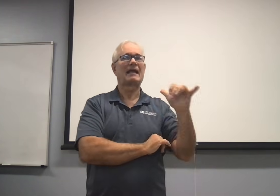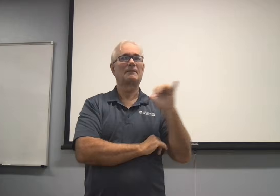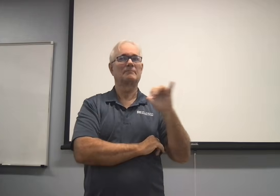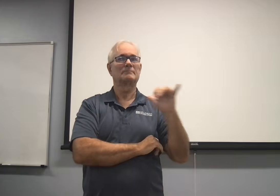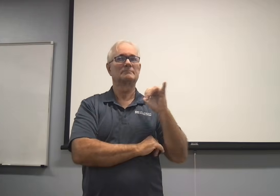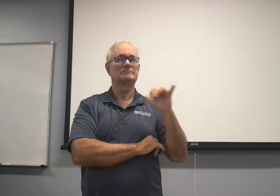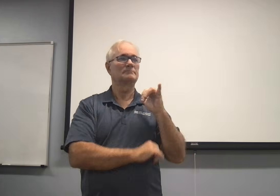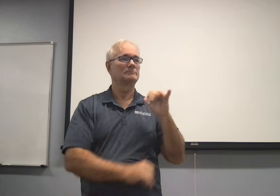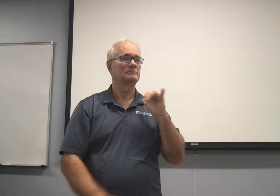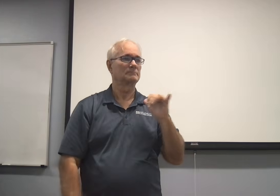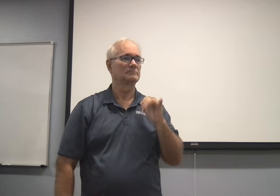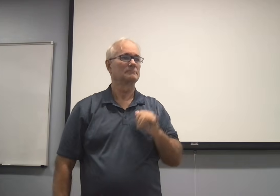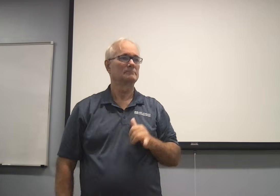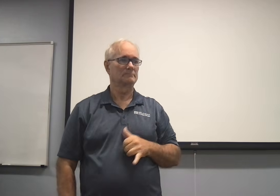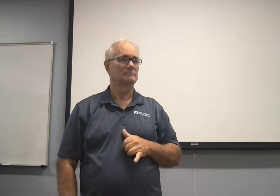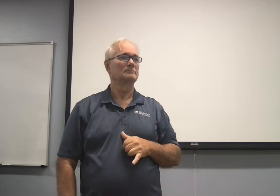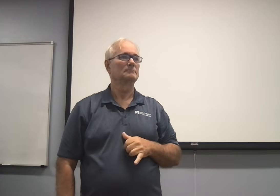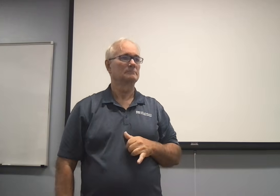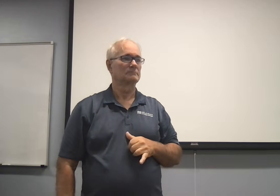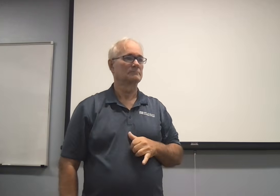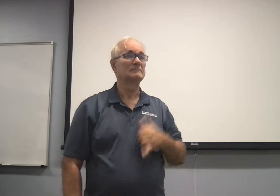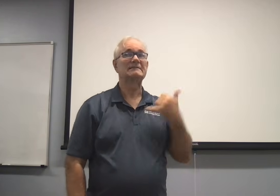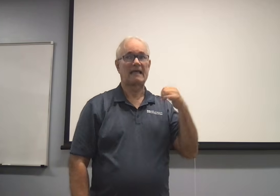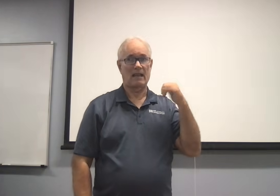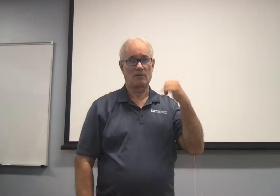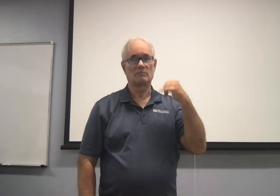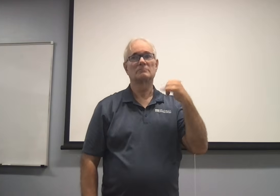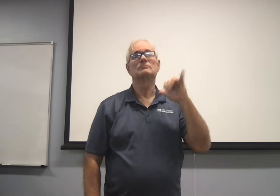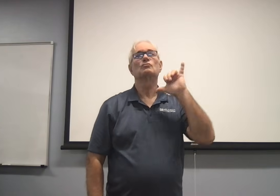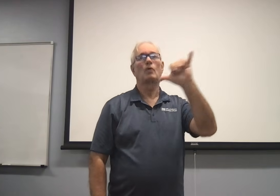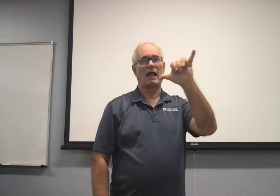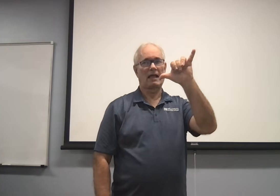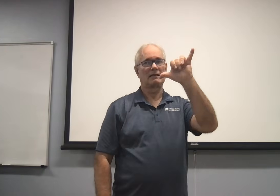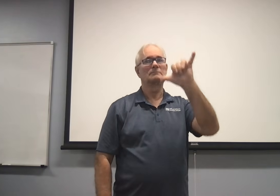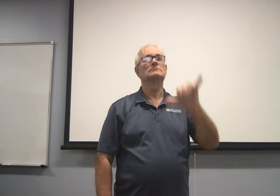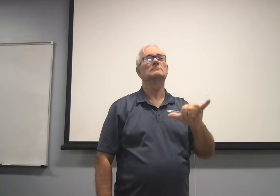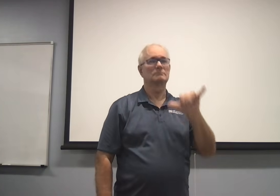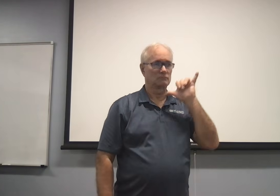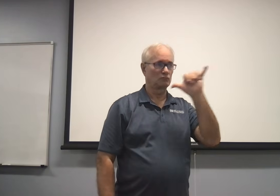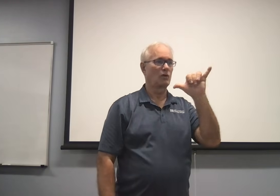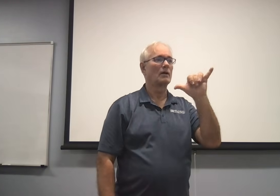yellow, Yes, you use a Y. like that, is it still the same way?